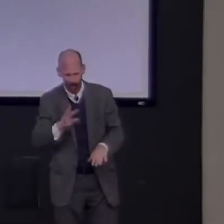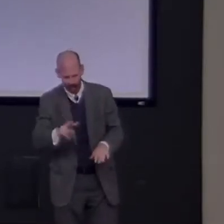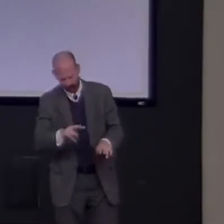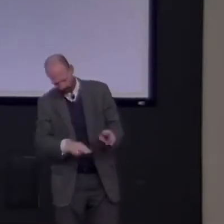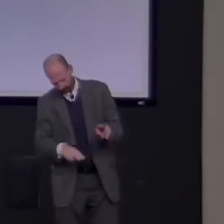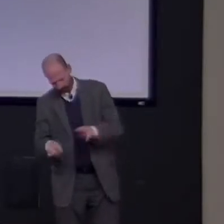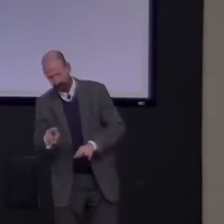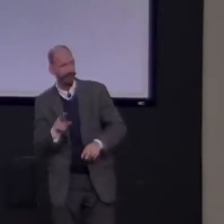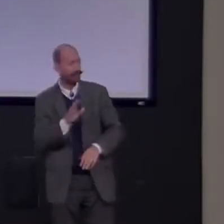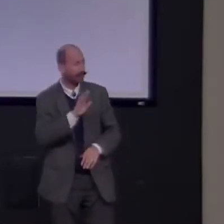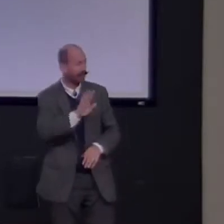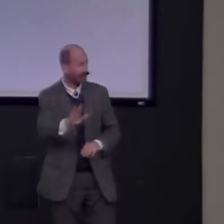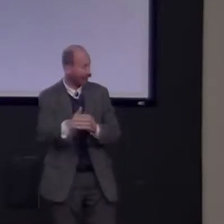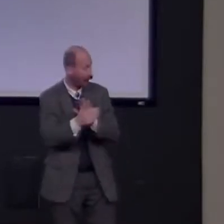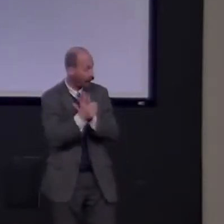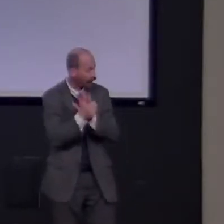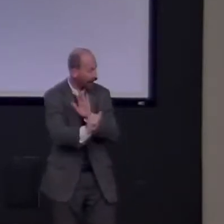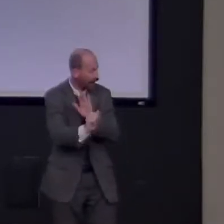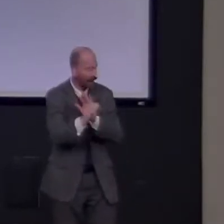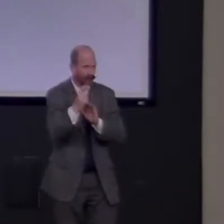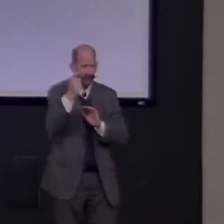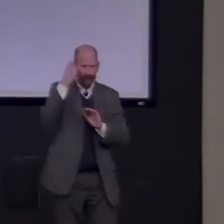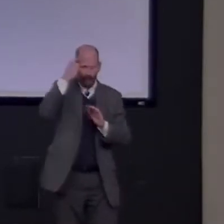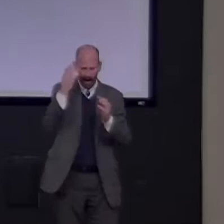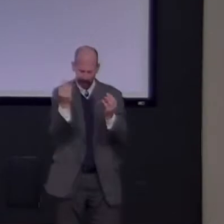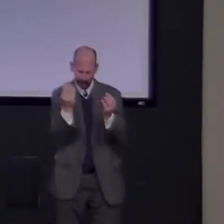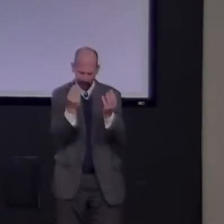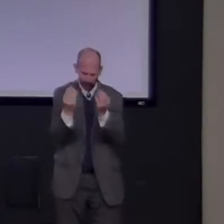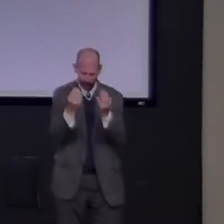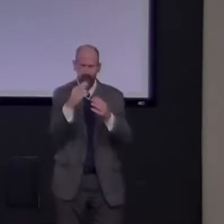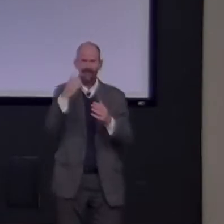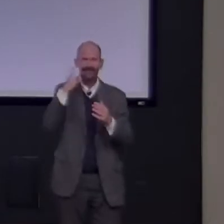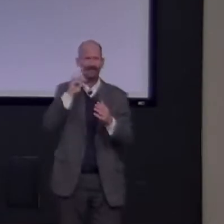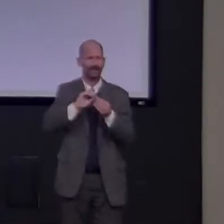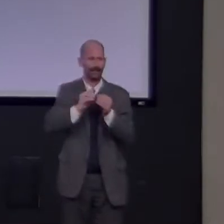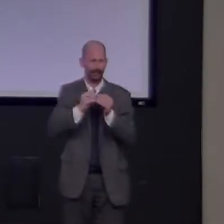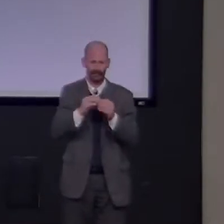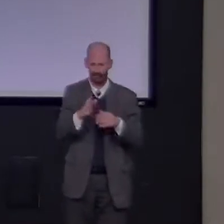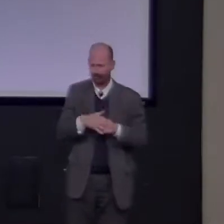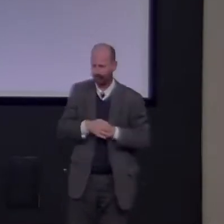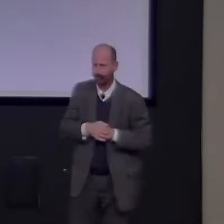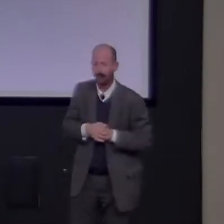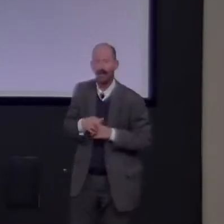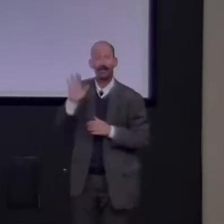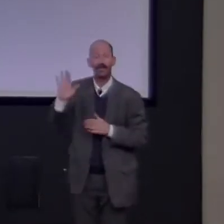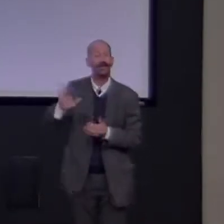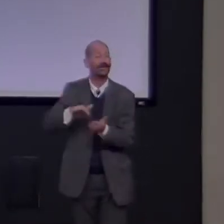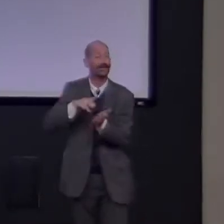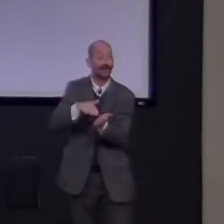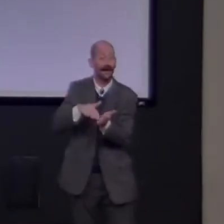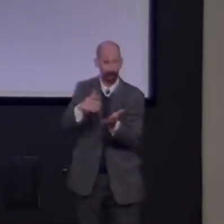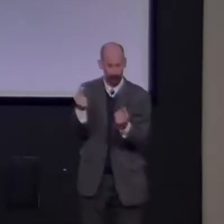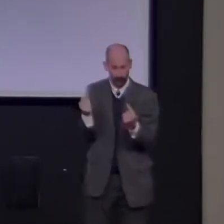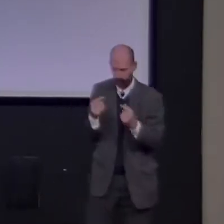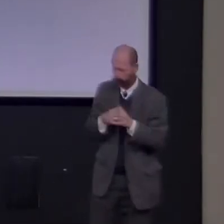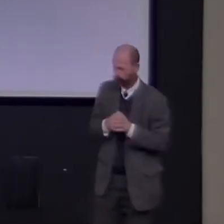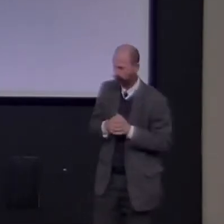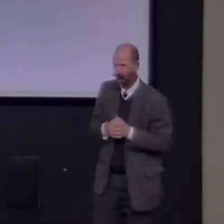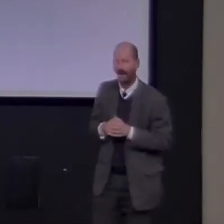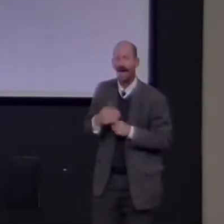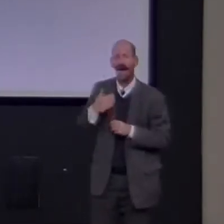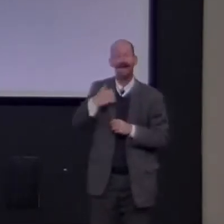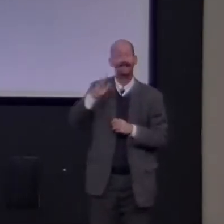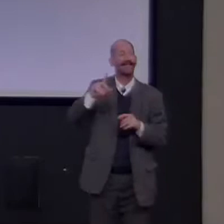ability or at the brain's response to numbers. What she used here is a paradigm, a test